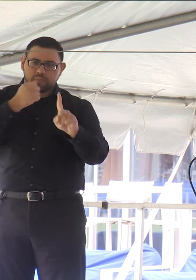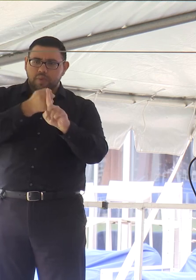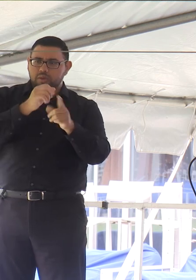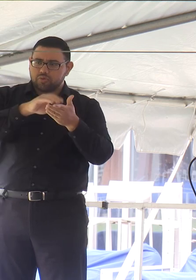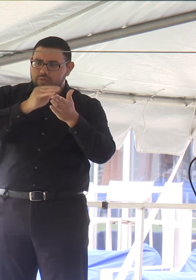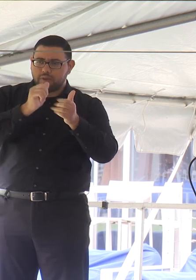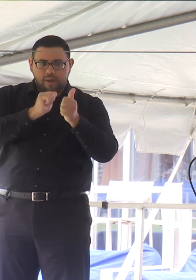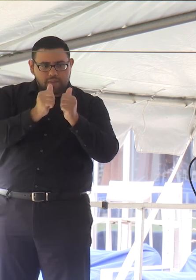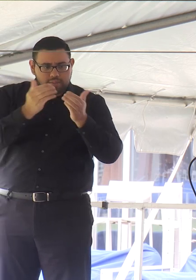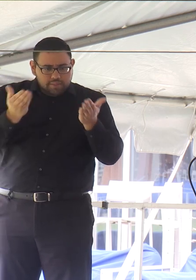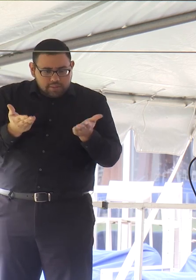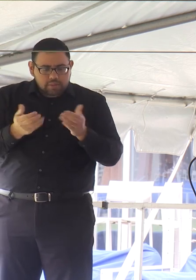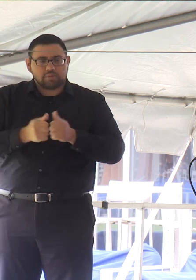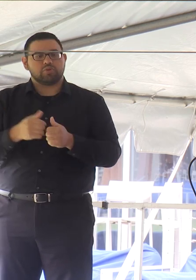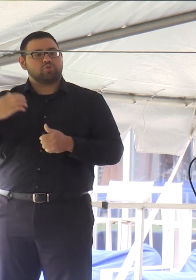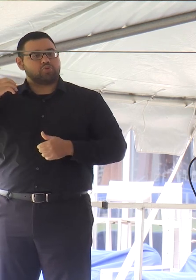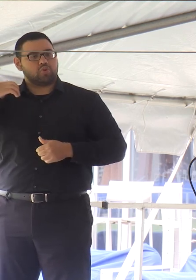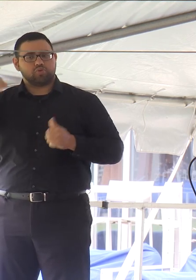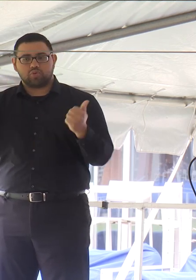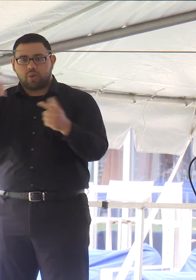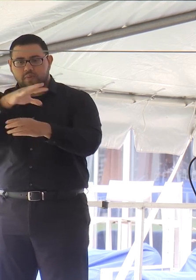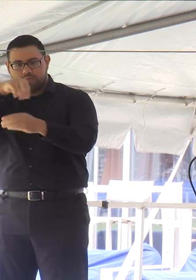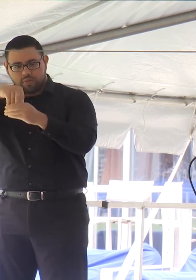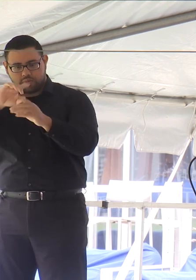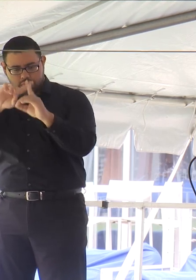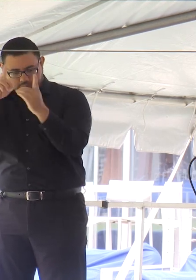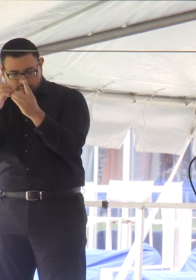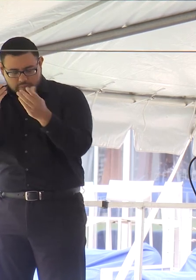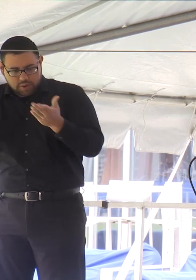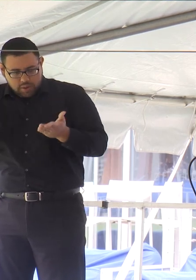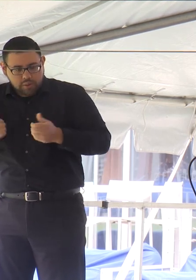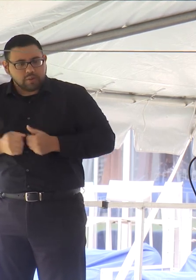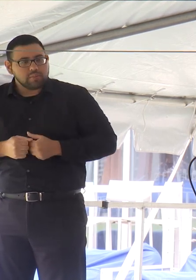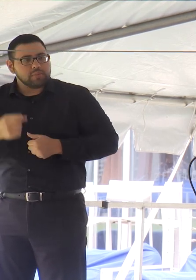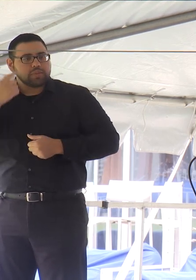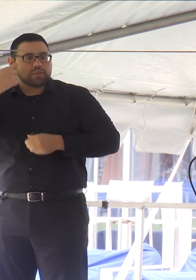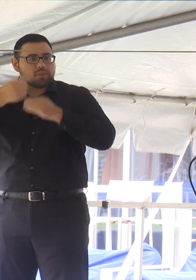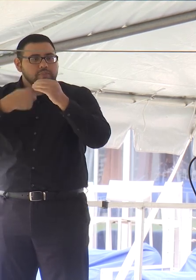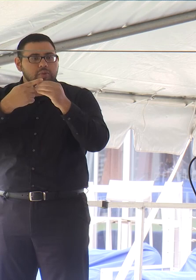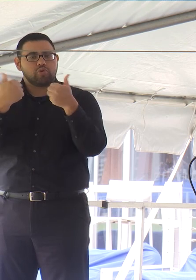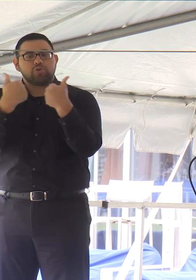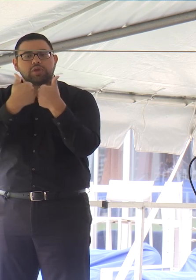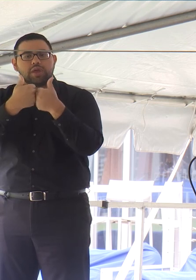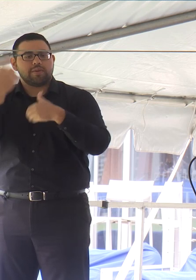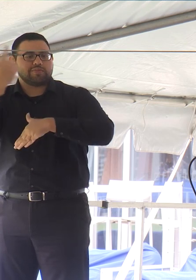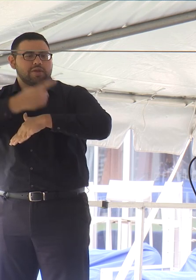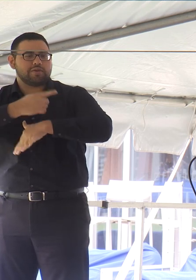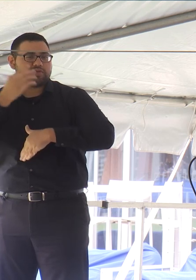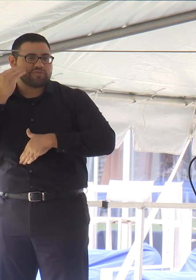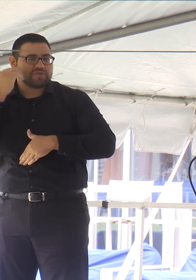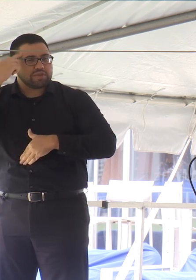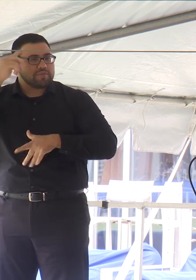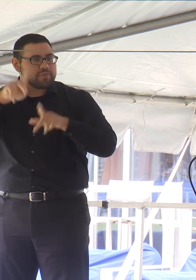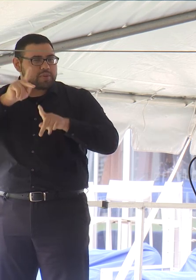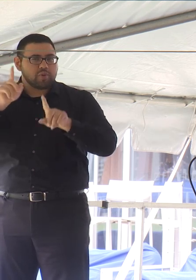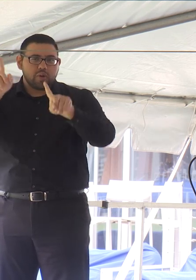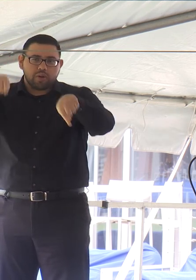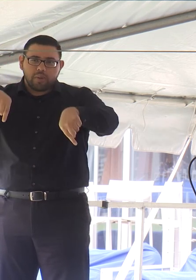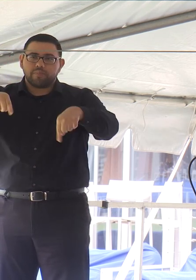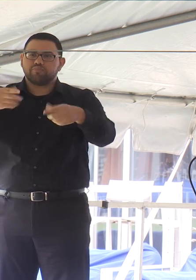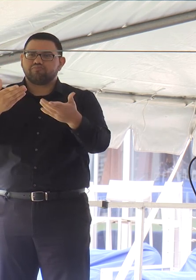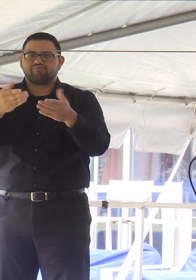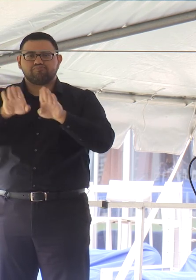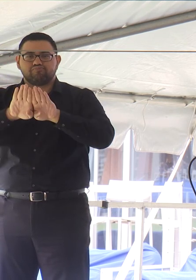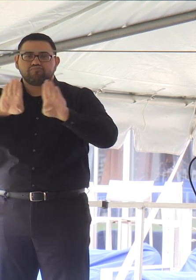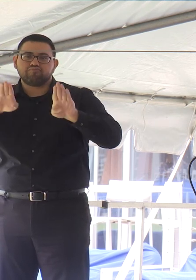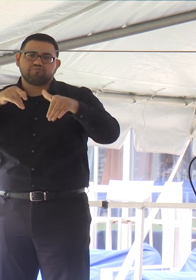student athletes and the coaches and everybody involved in our department, but think about the game day experience. Think about the people that are going to come through the